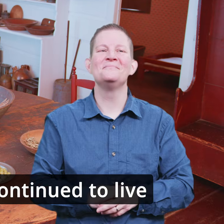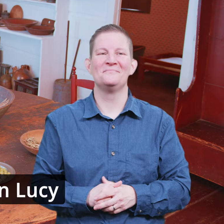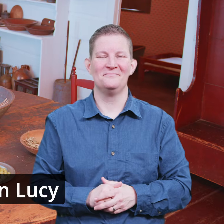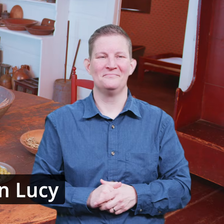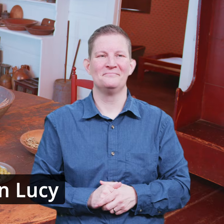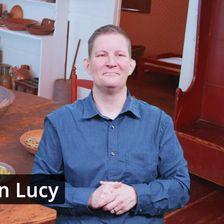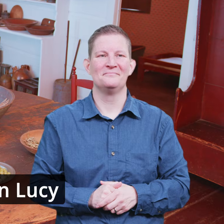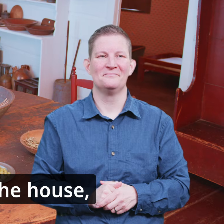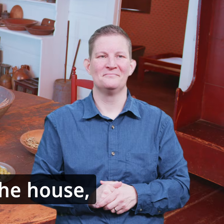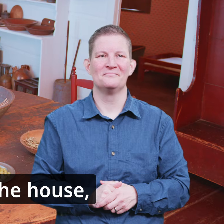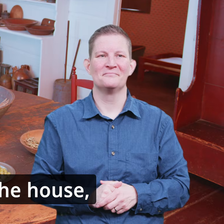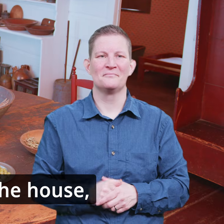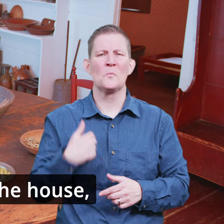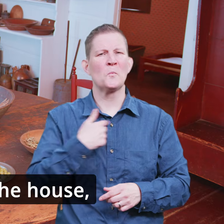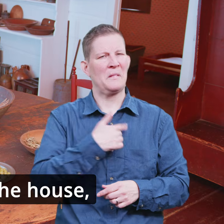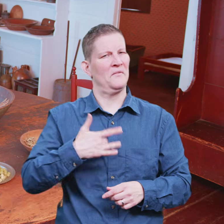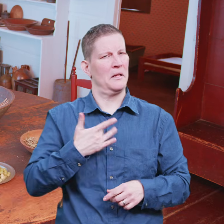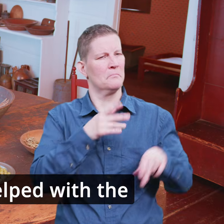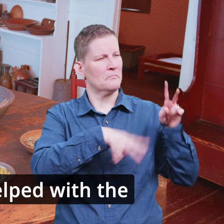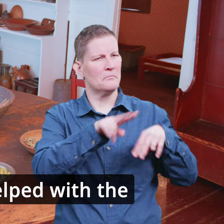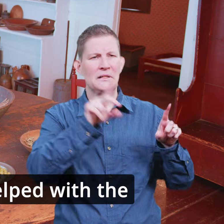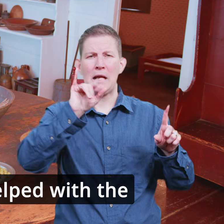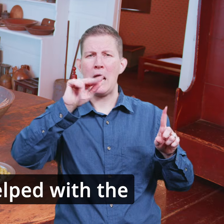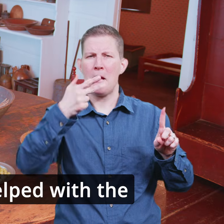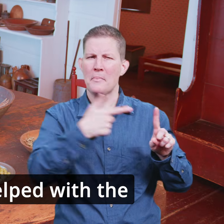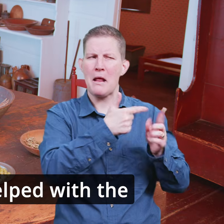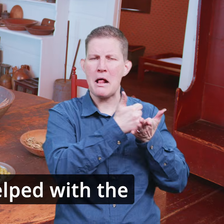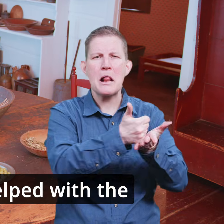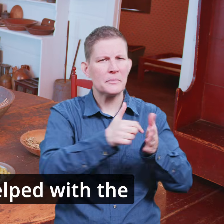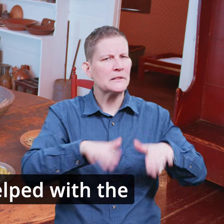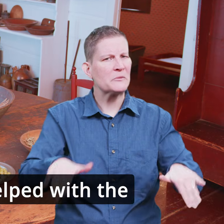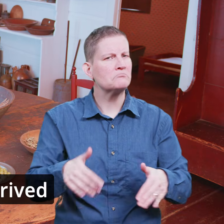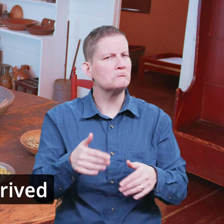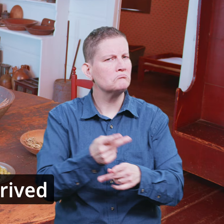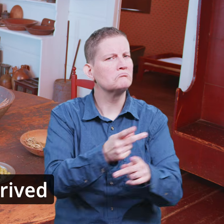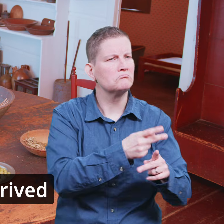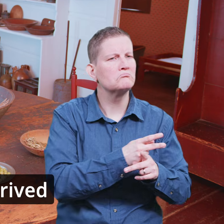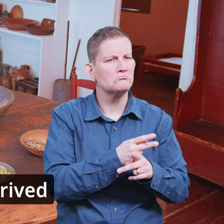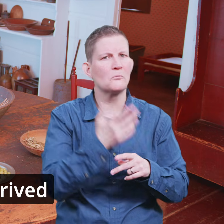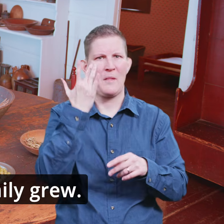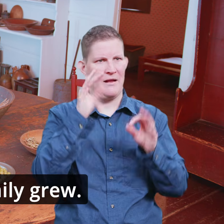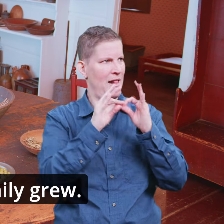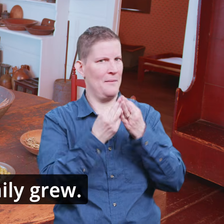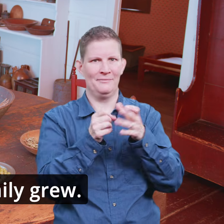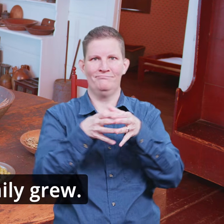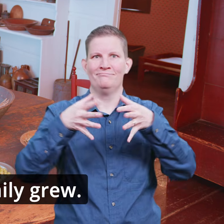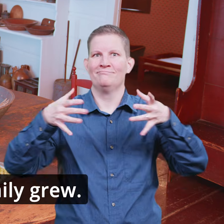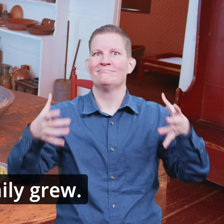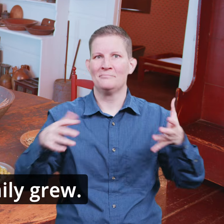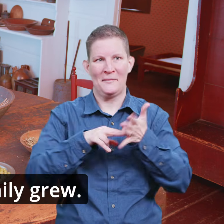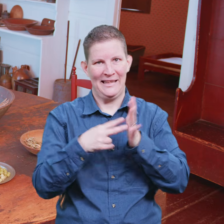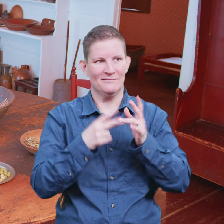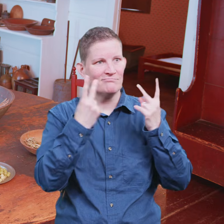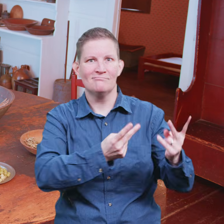continued to live in the house when Lucy became the lady of the house, we believe she mostly helped with the children, who arrived regularly as